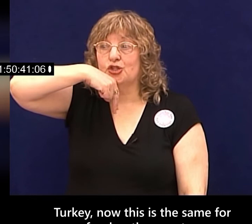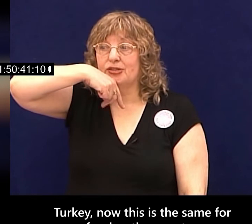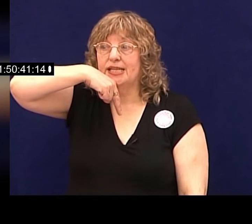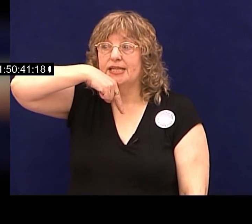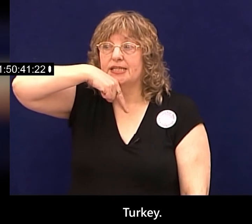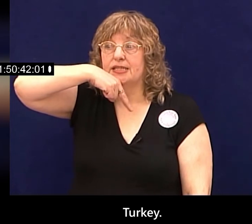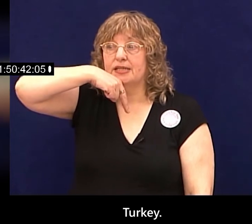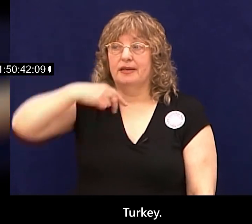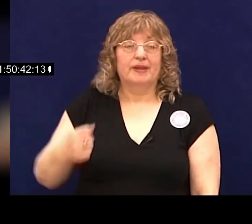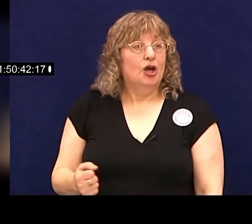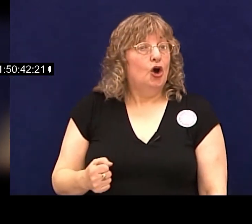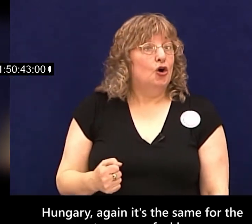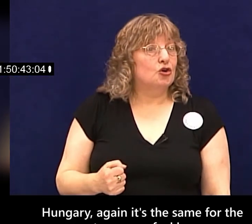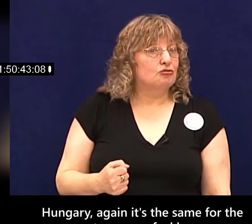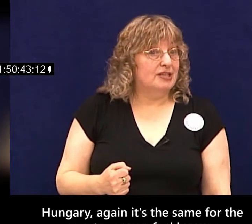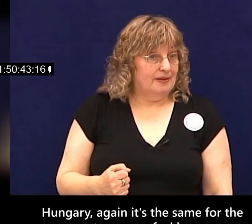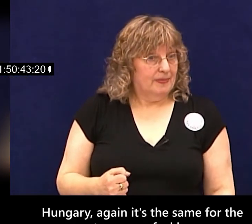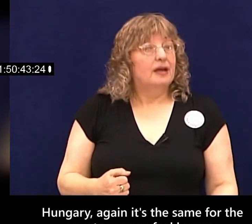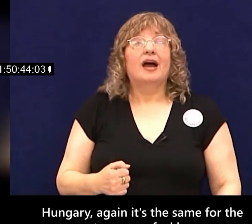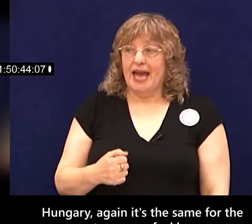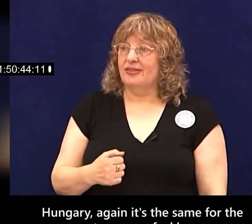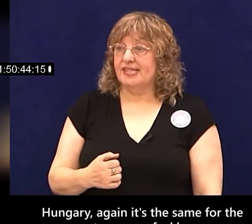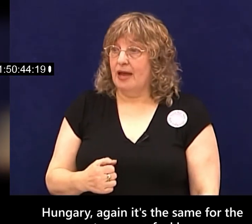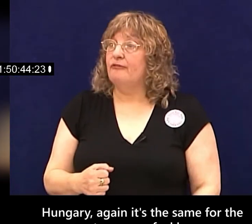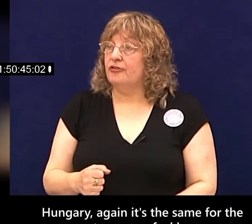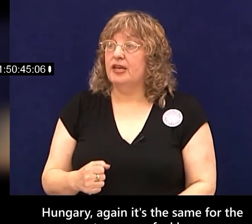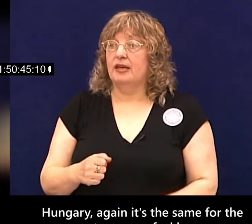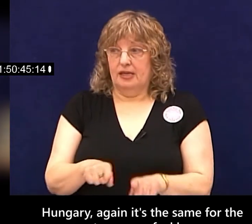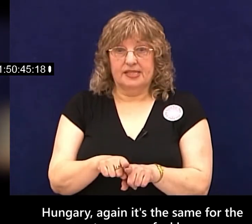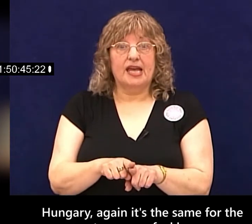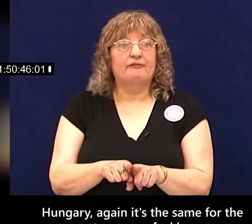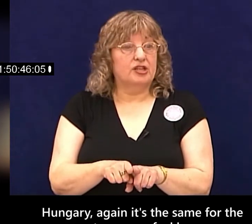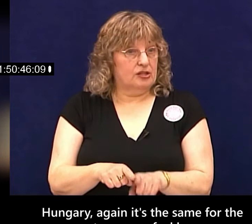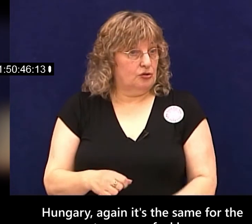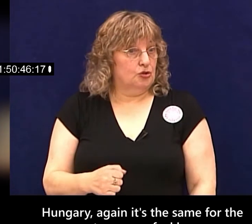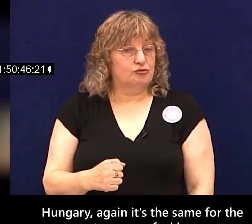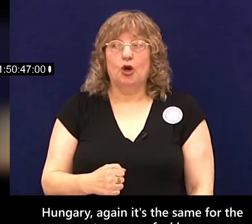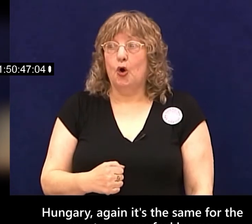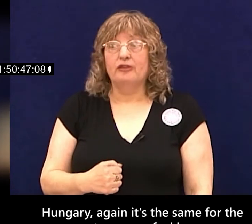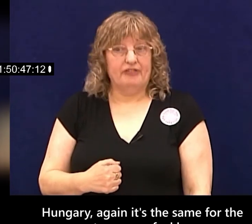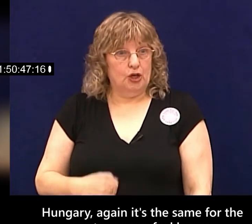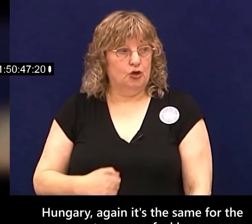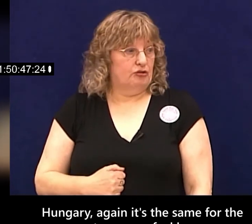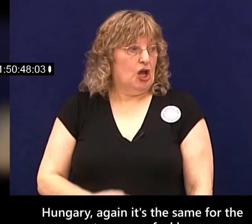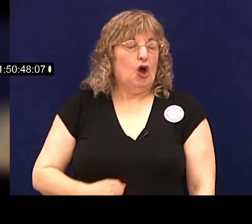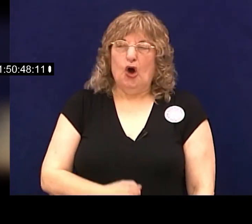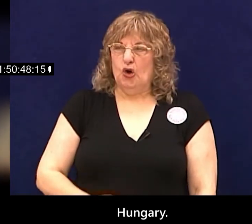country. Turkey. Hungary. Again, it's the same for the country or you feel hungry.